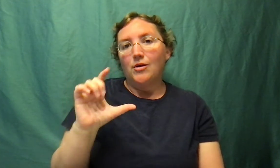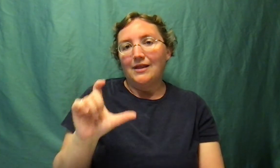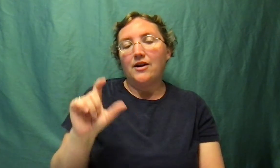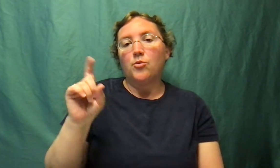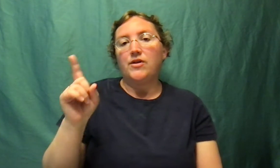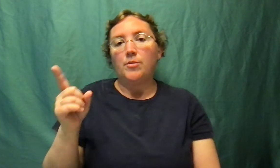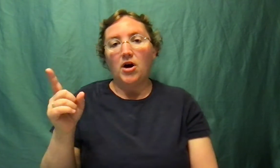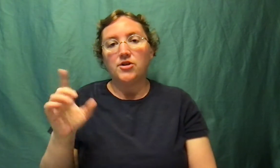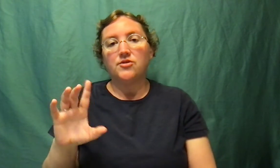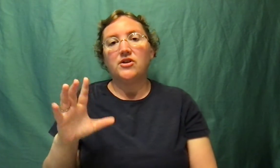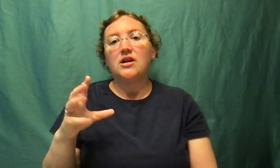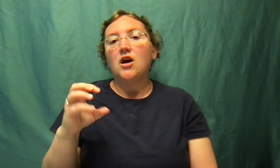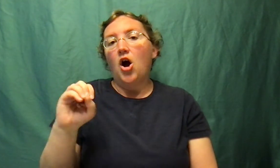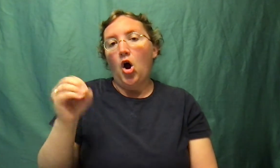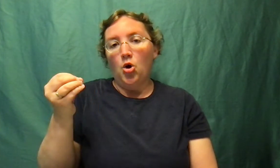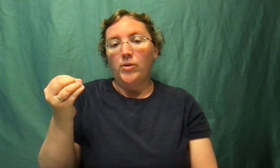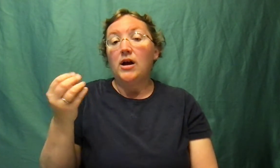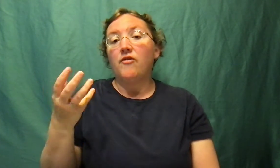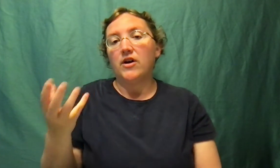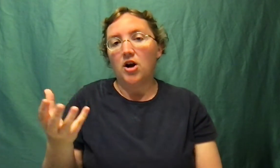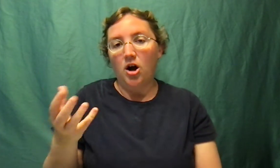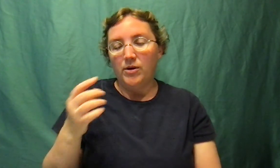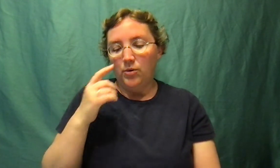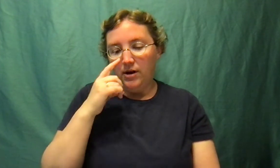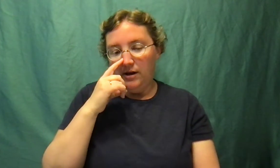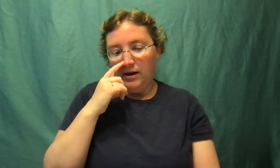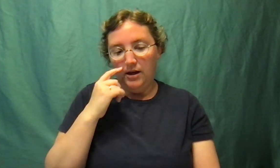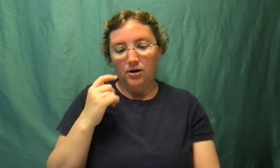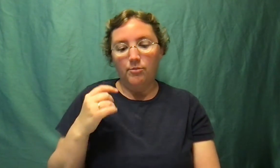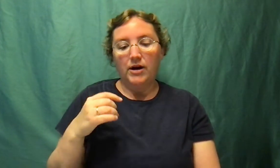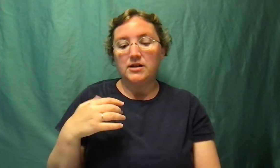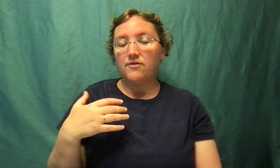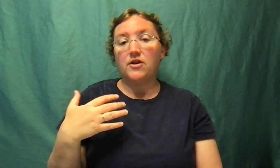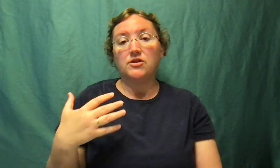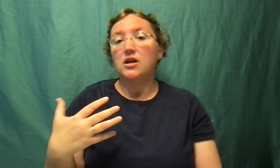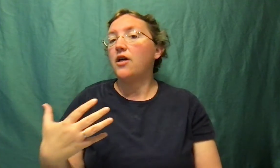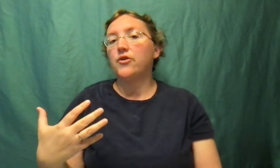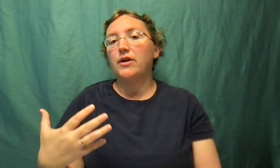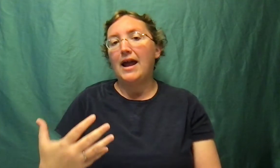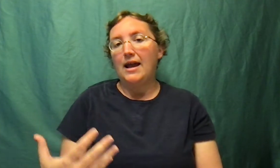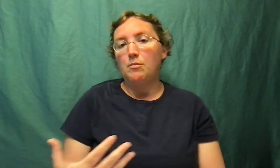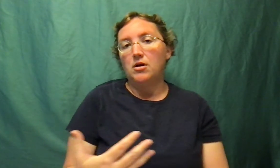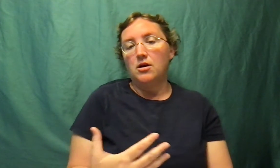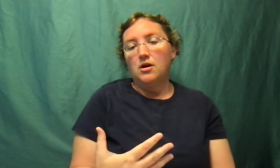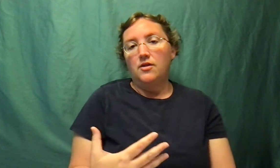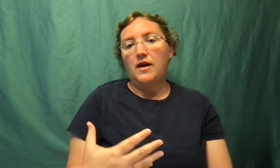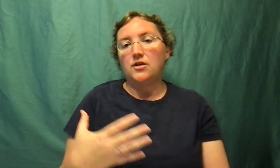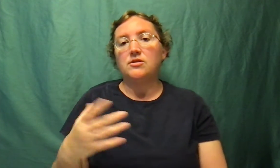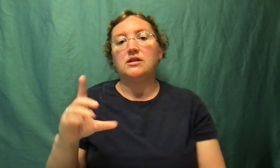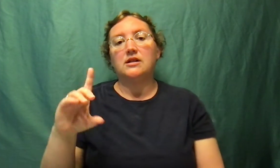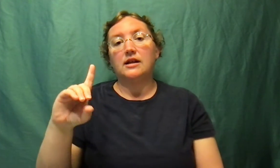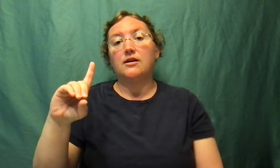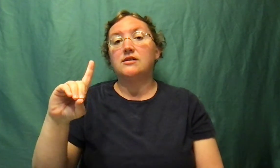letter with an apostrophe, O being a very common one here, but if there's another name that you see that like it's a